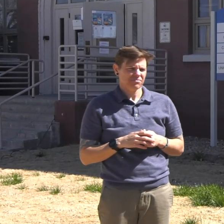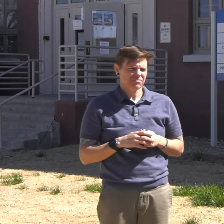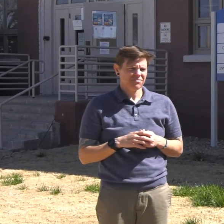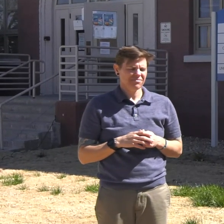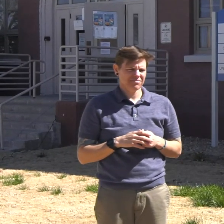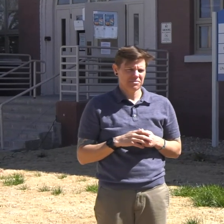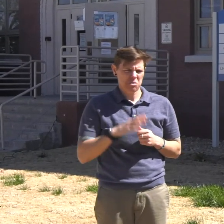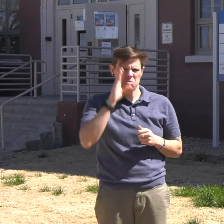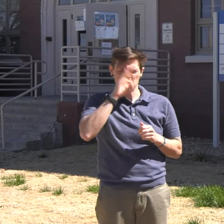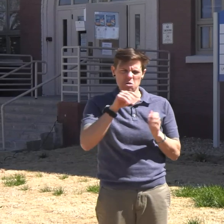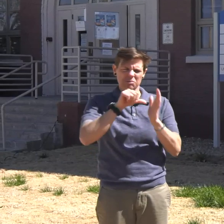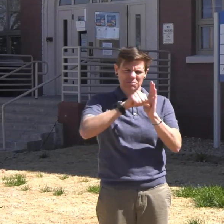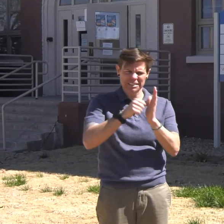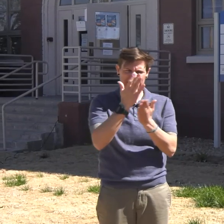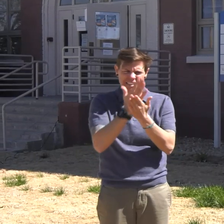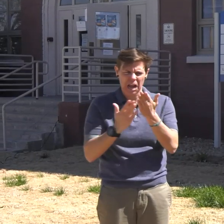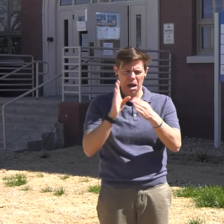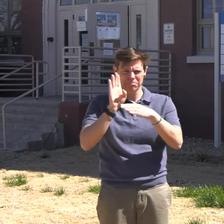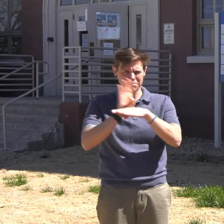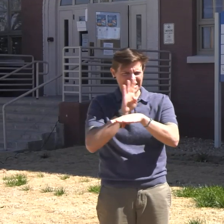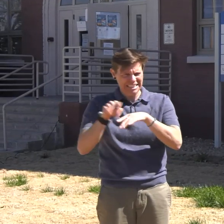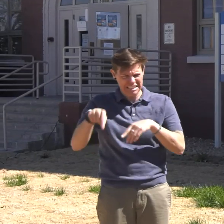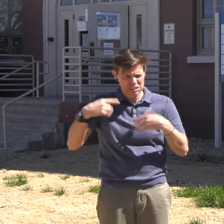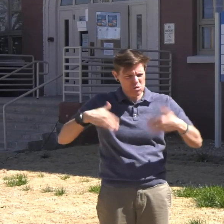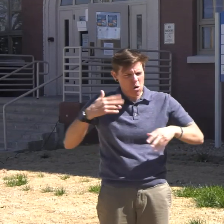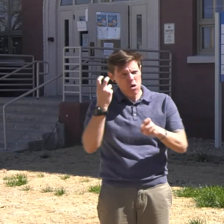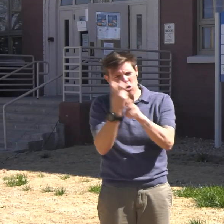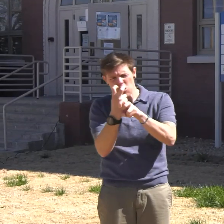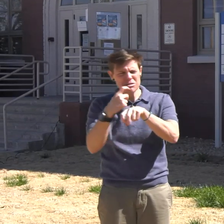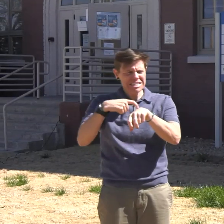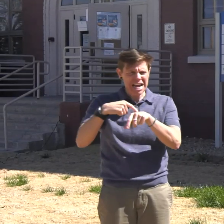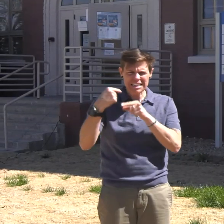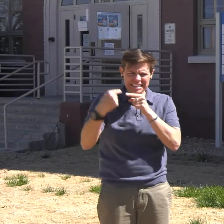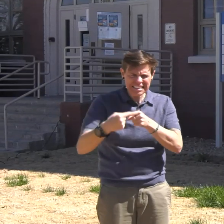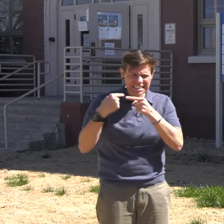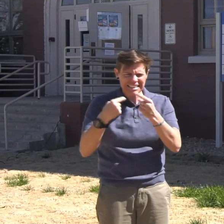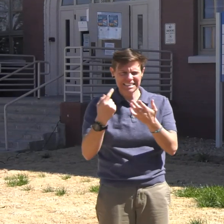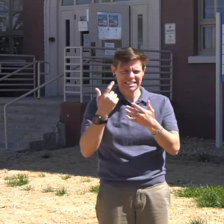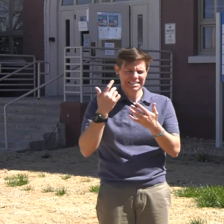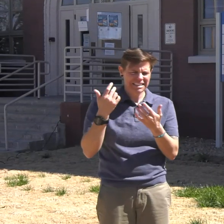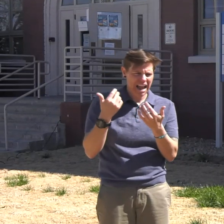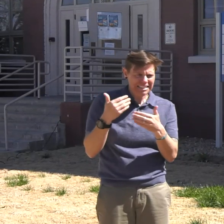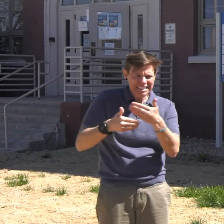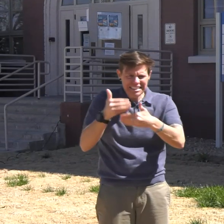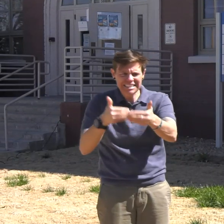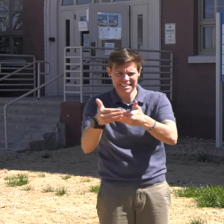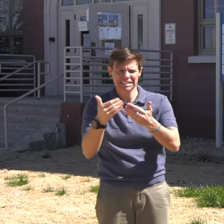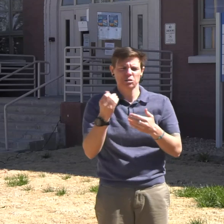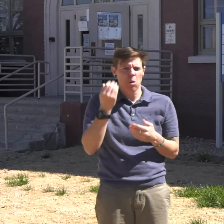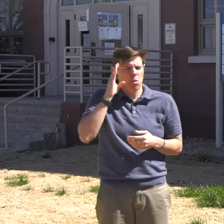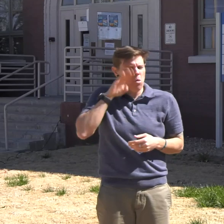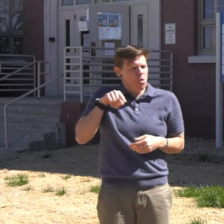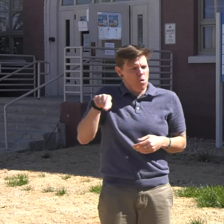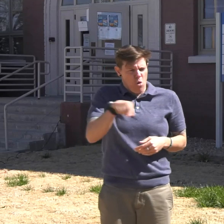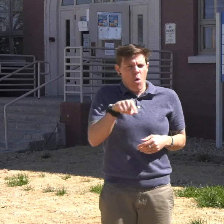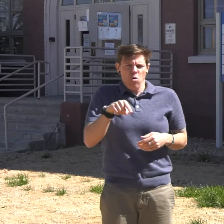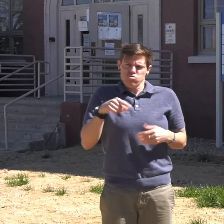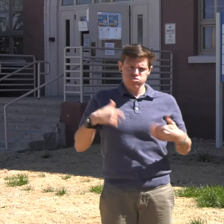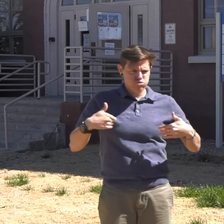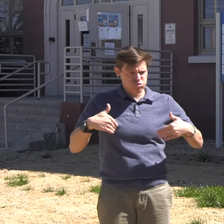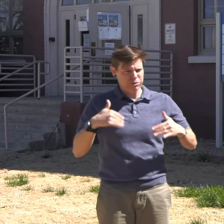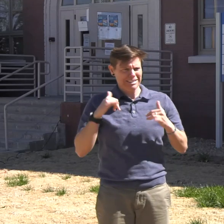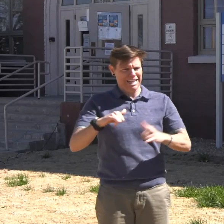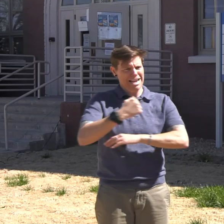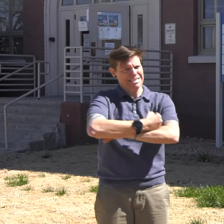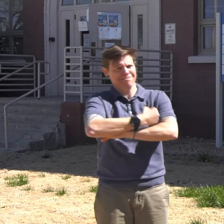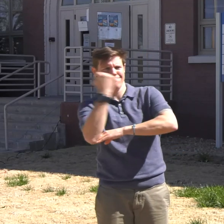right now are having to deal with this in their own right. And so I want to acknowledge that I know this is especially tough too for them. And it's